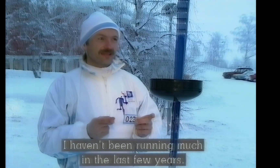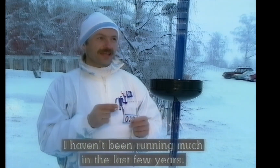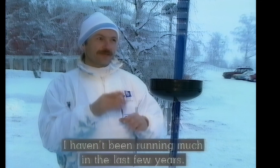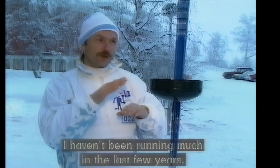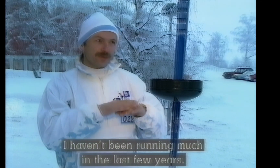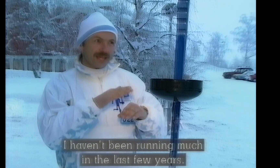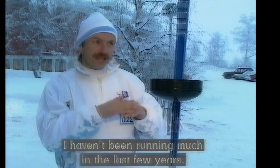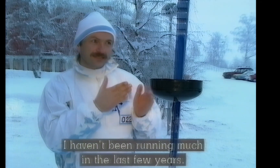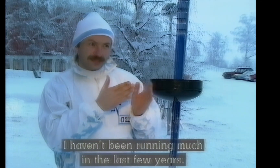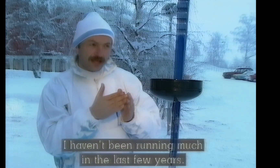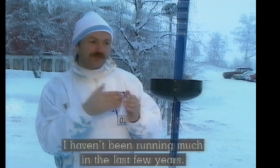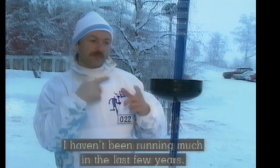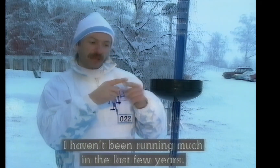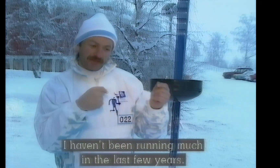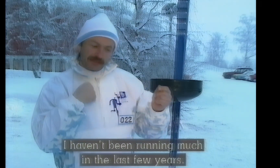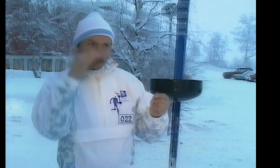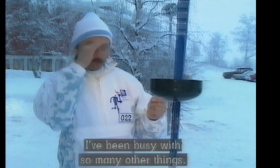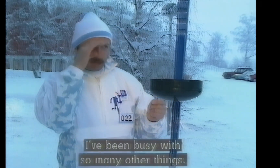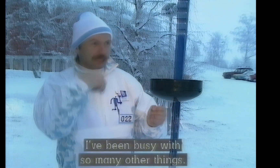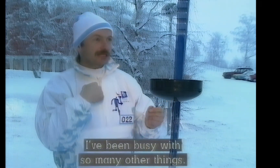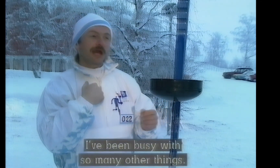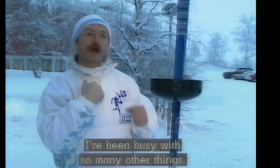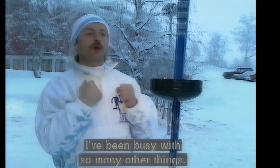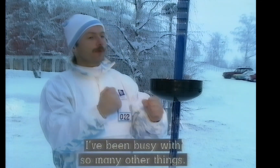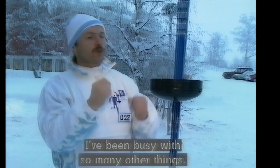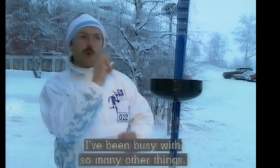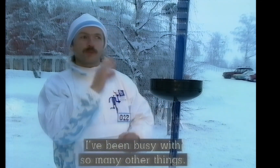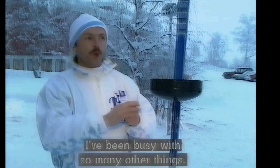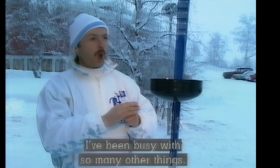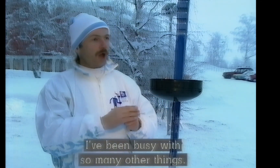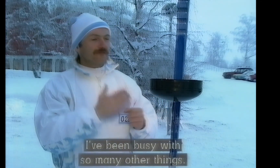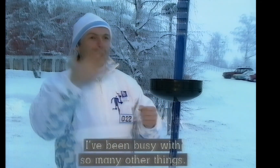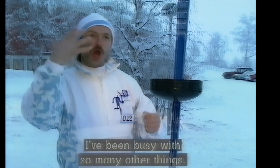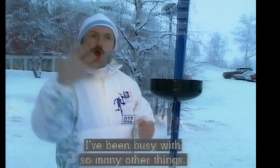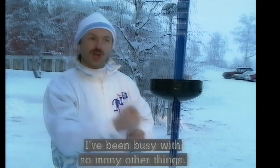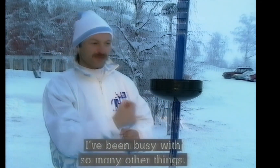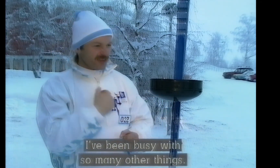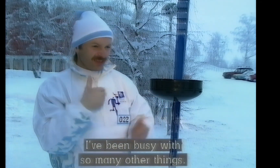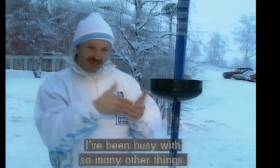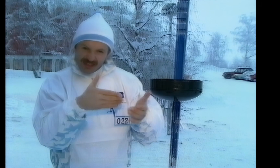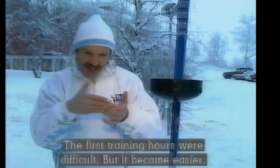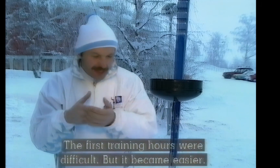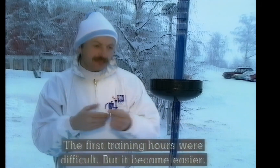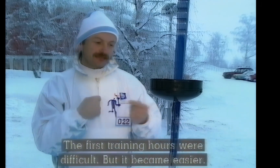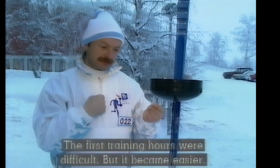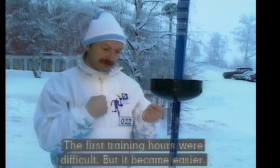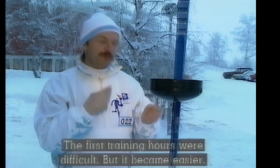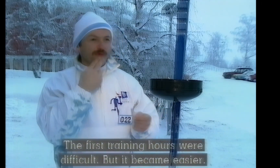Well, I haven't been running much in the last few years. I've been occupied with so many other tasks. The first training hours were